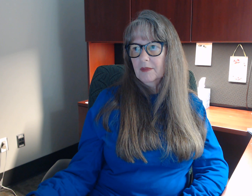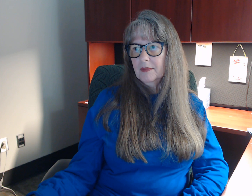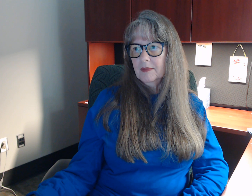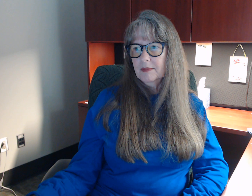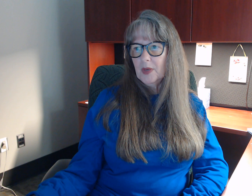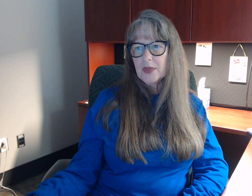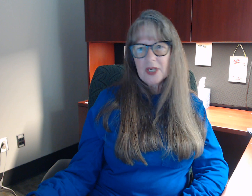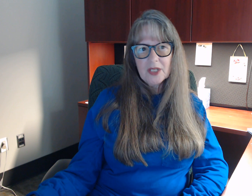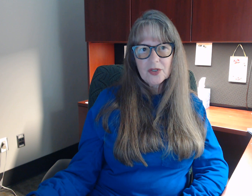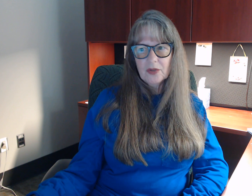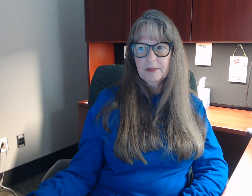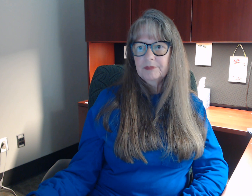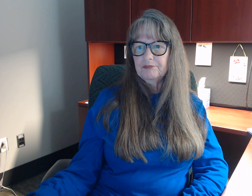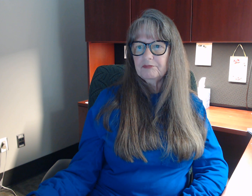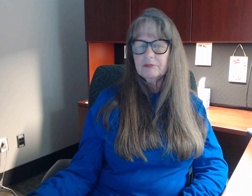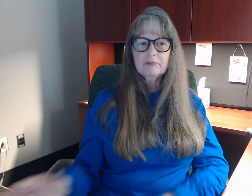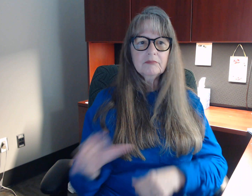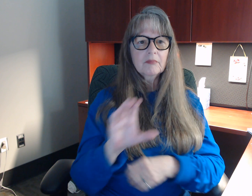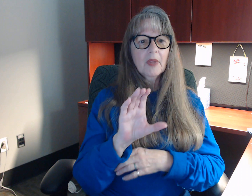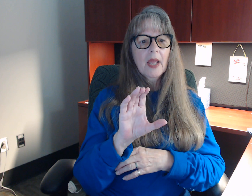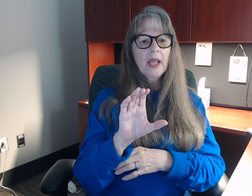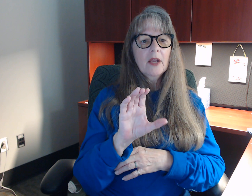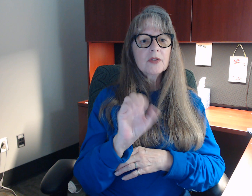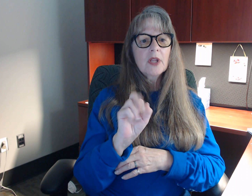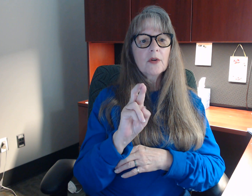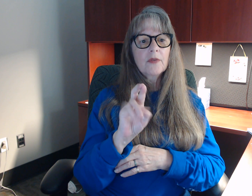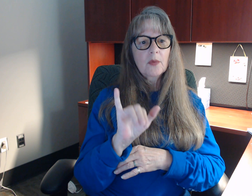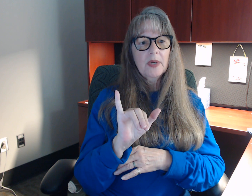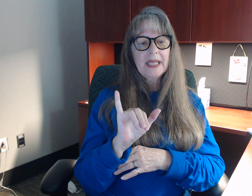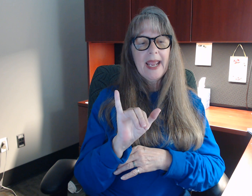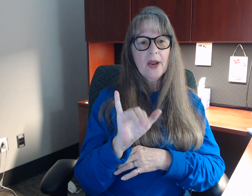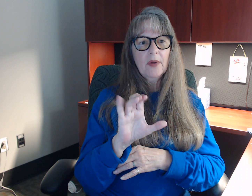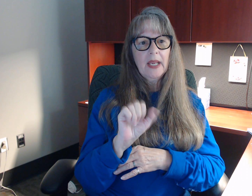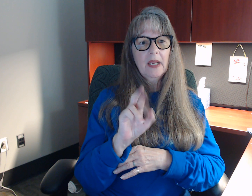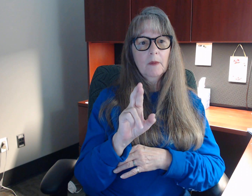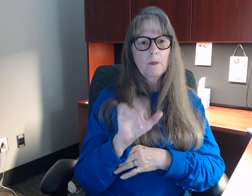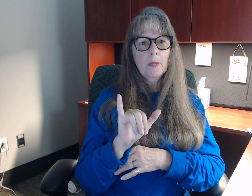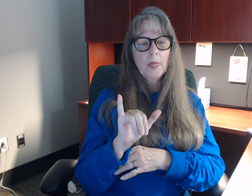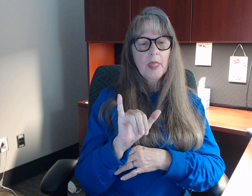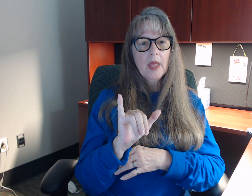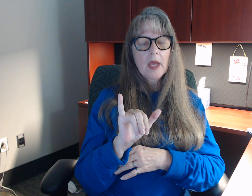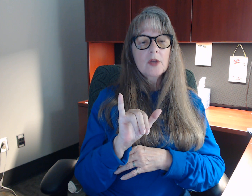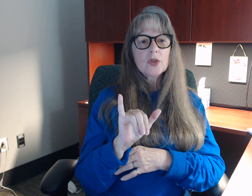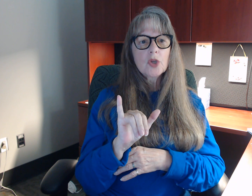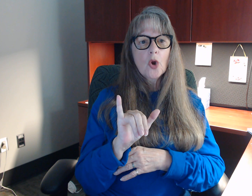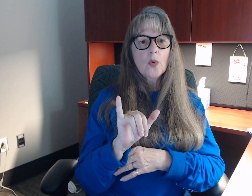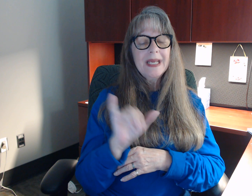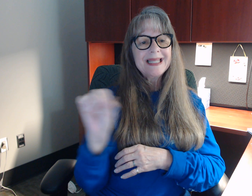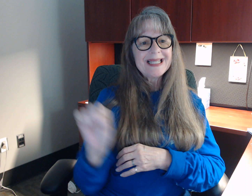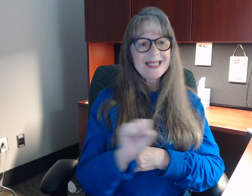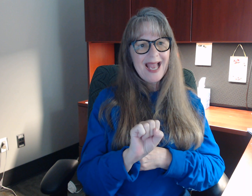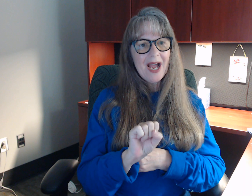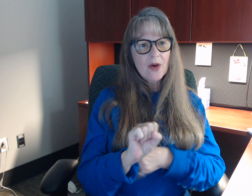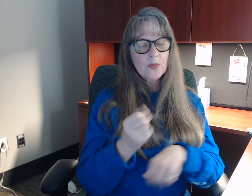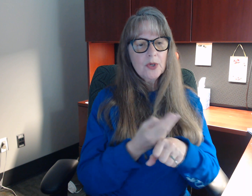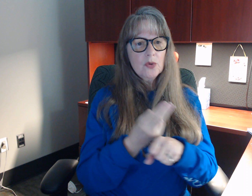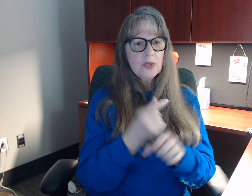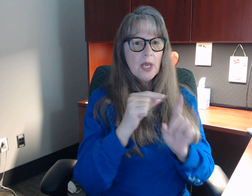But it wasn't an insult. Here's another fun one, carry. So in the South, we use that